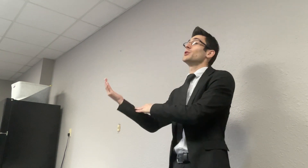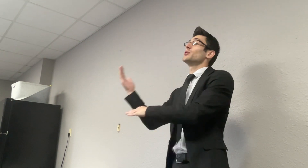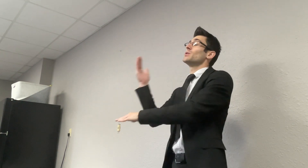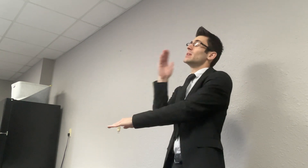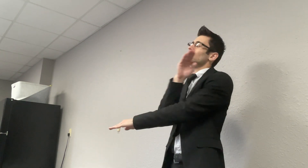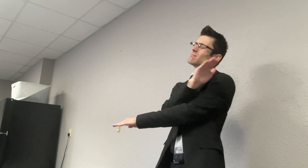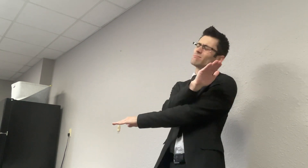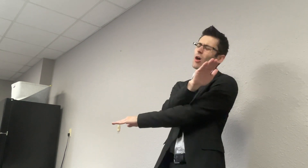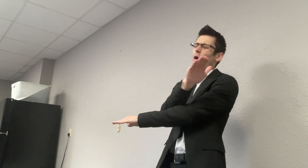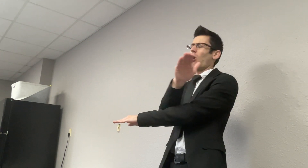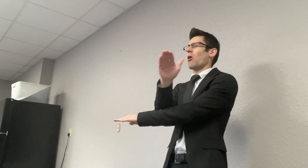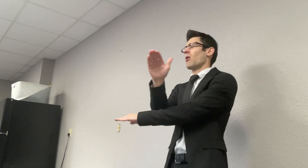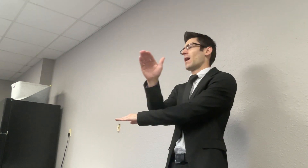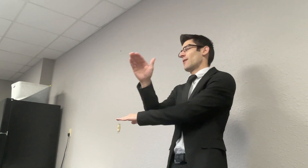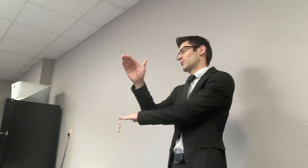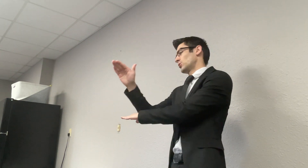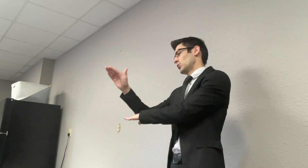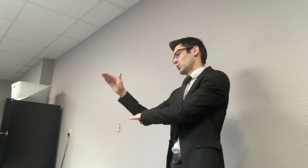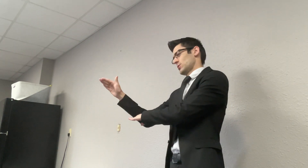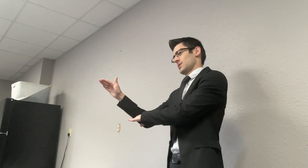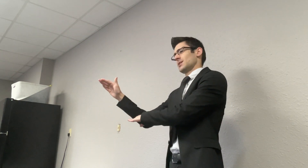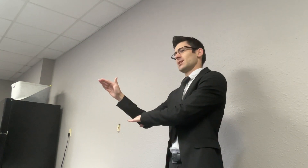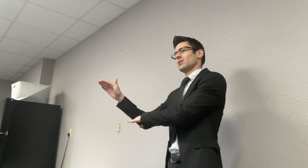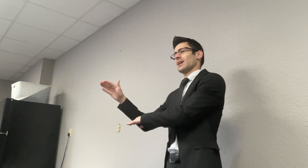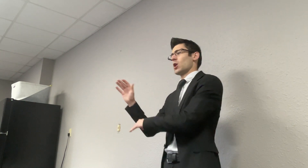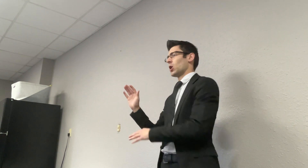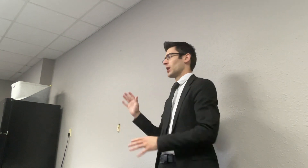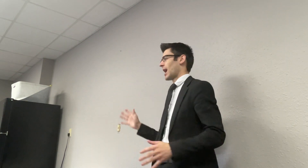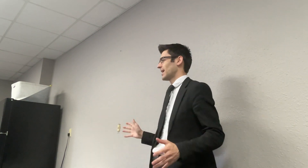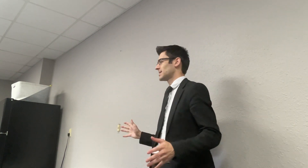Afternoon is all afternoon. Yeah. Okay. All night.